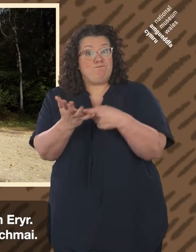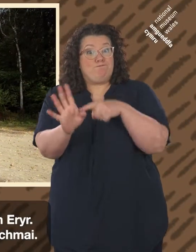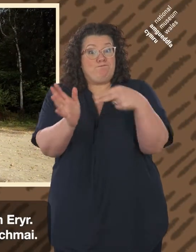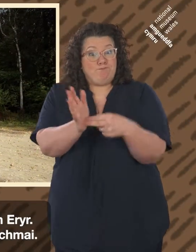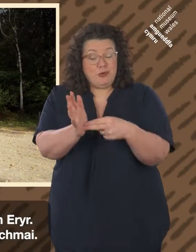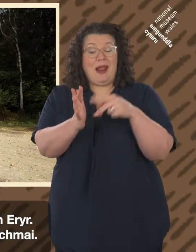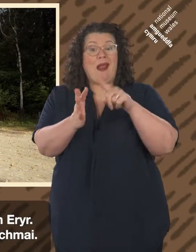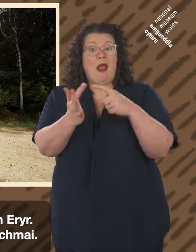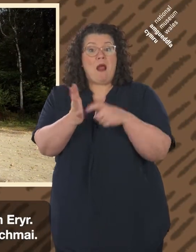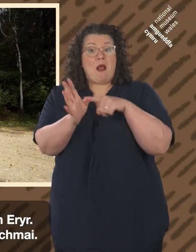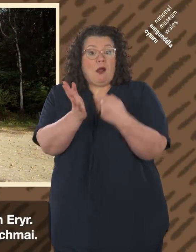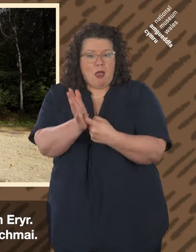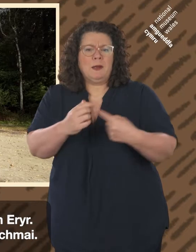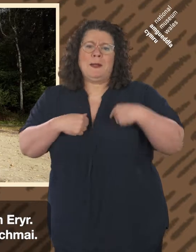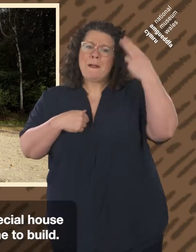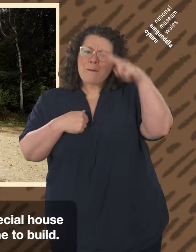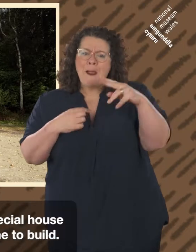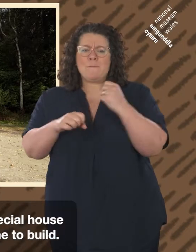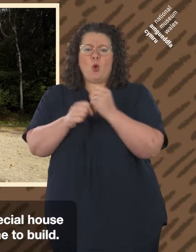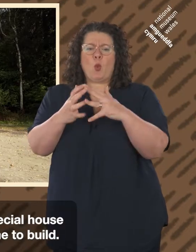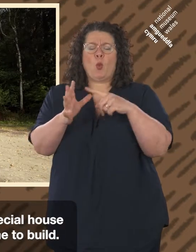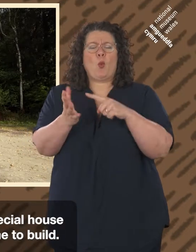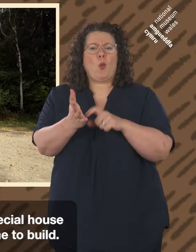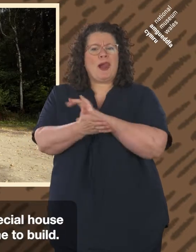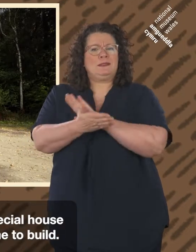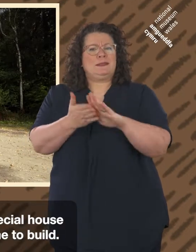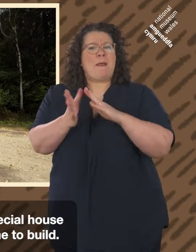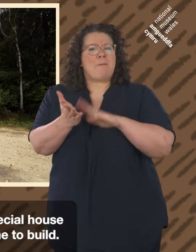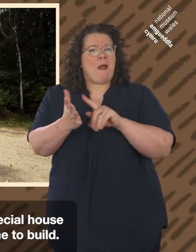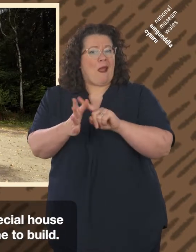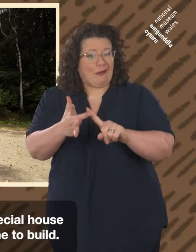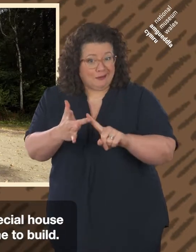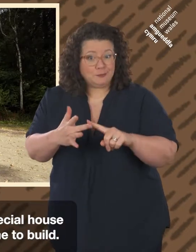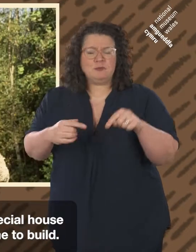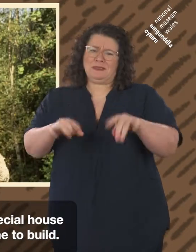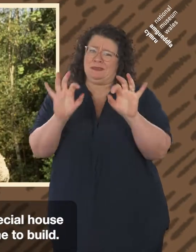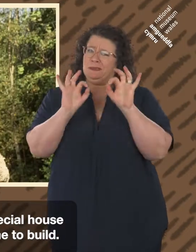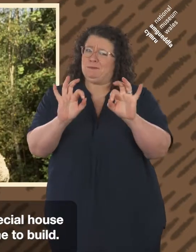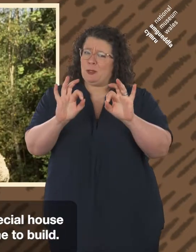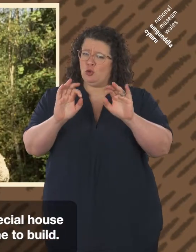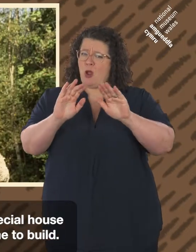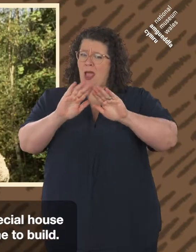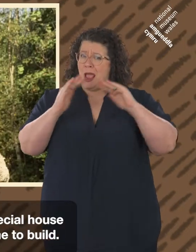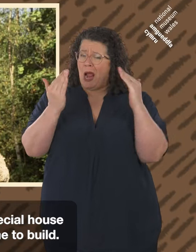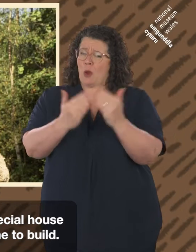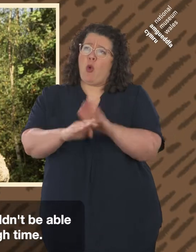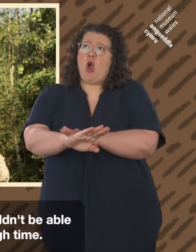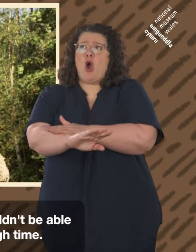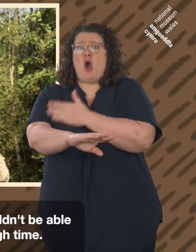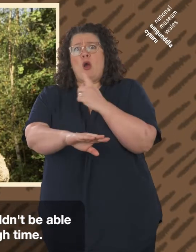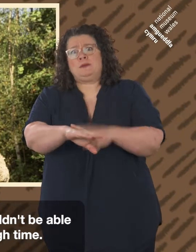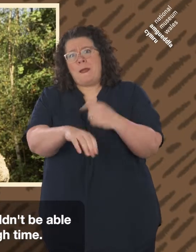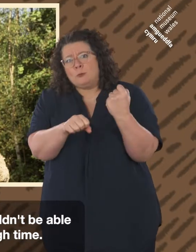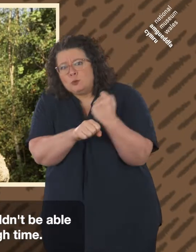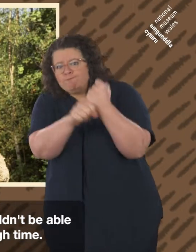Welcome to Bryn Eryr. My name is Gwalchmai. Now, this is a very special house and it took a long time to build.